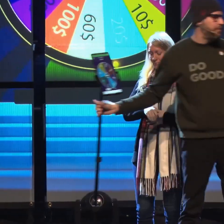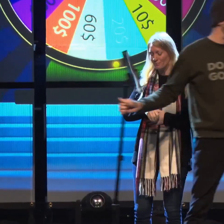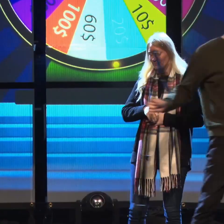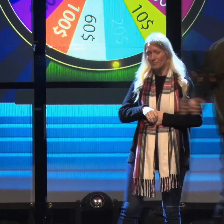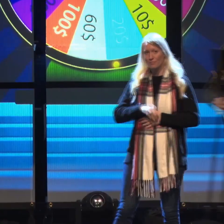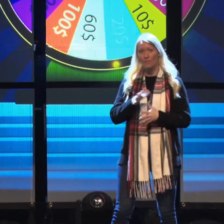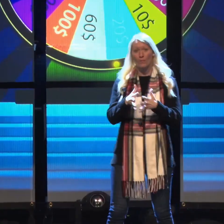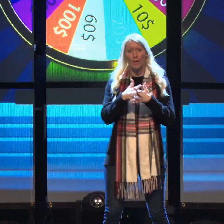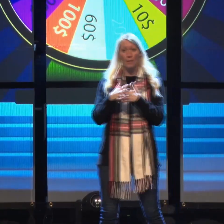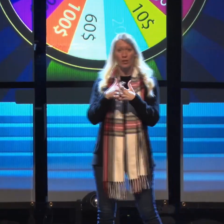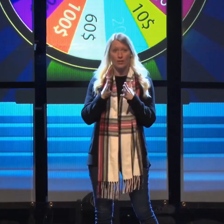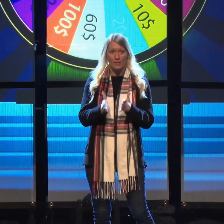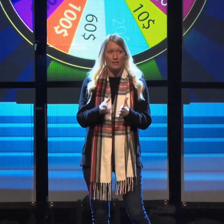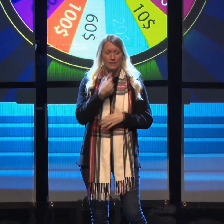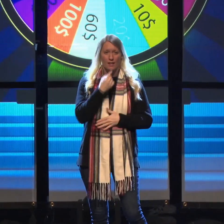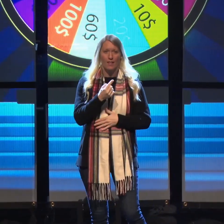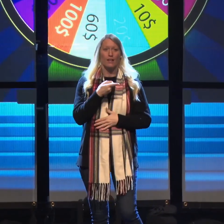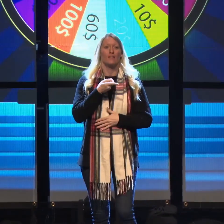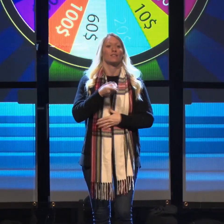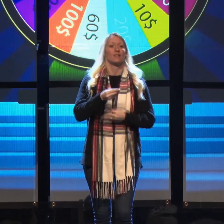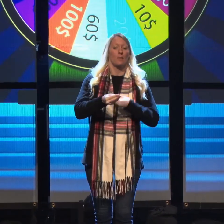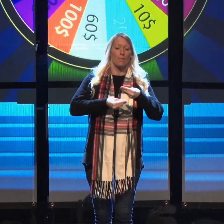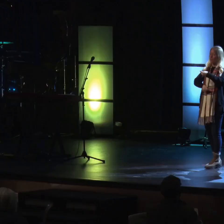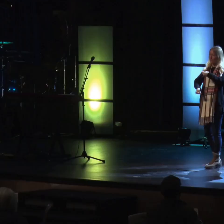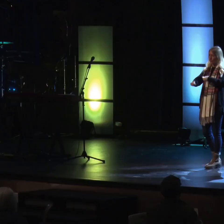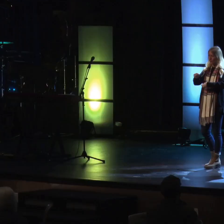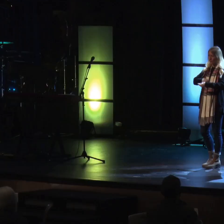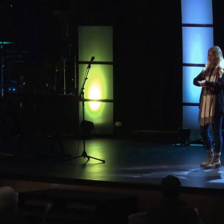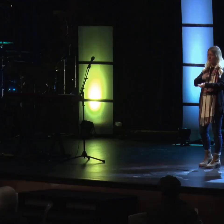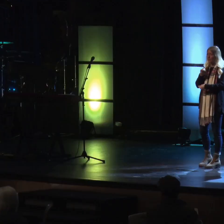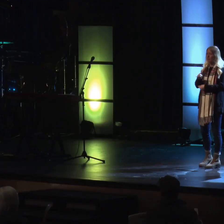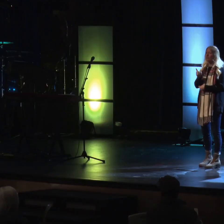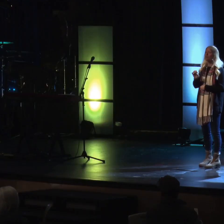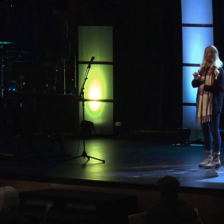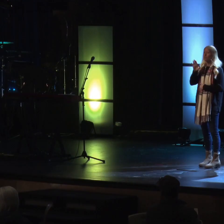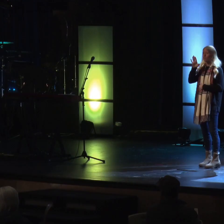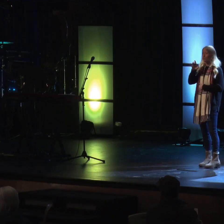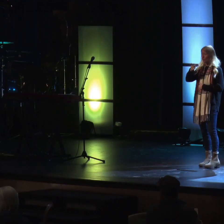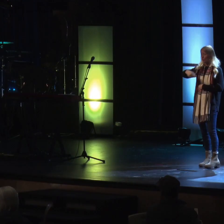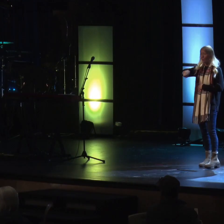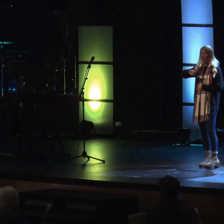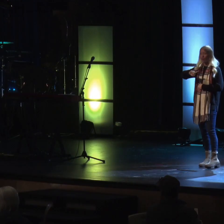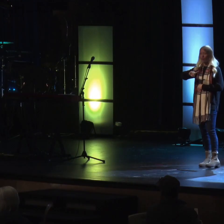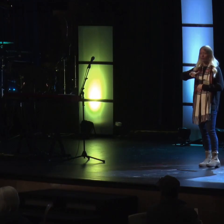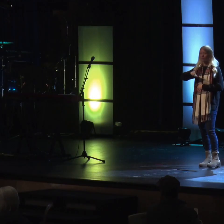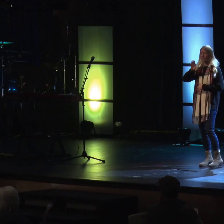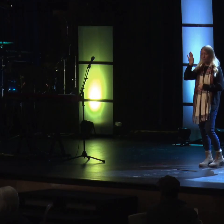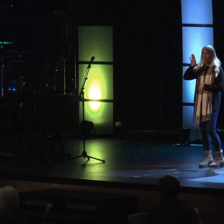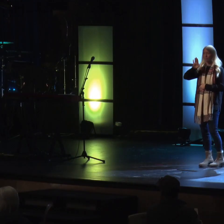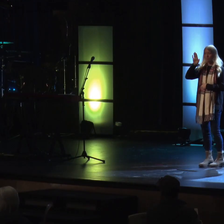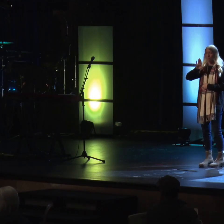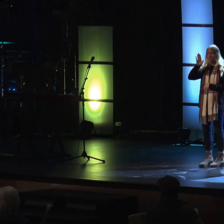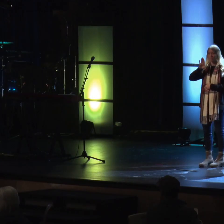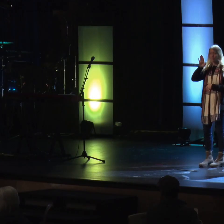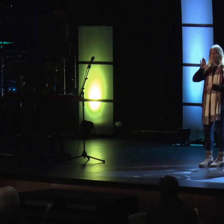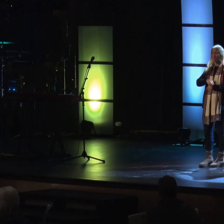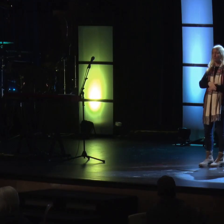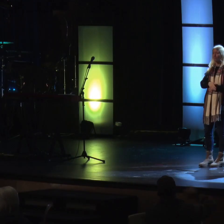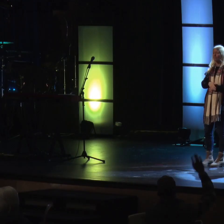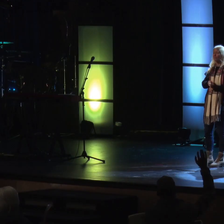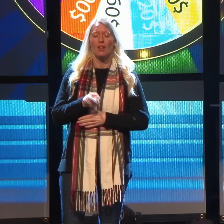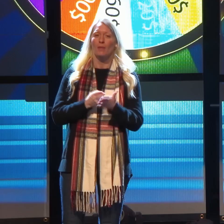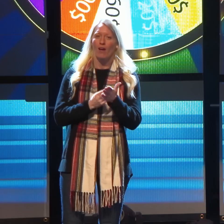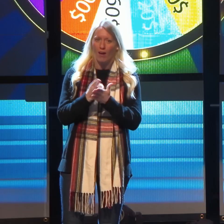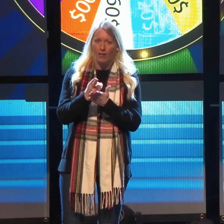90% of Americans said that they budget. How many of you budget? Raise your hand up nice and high. How many of you put a budget in place, don't follow it? Raise your hand up nice and high. Come on, let's